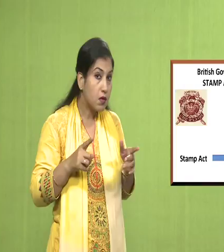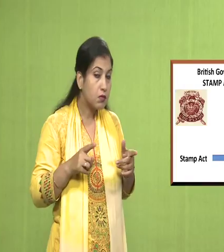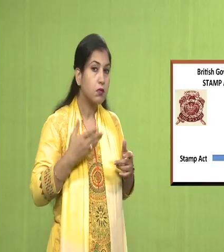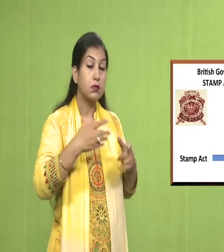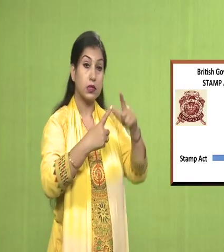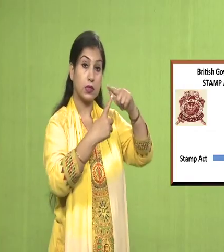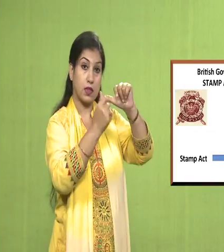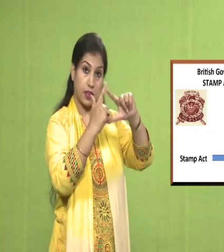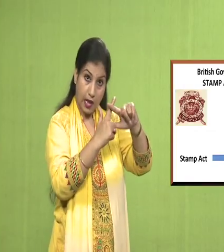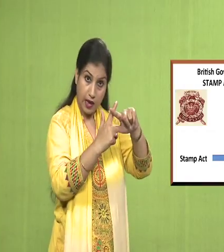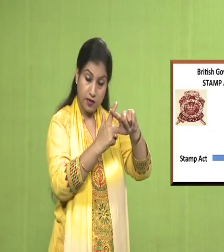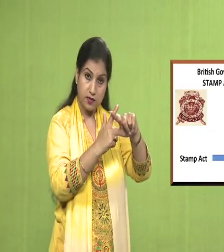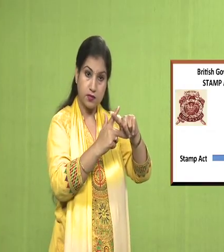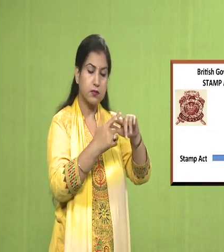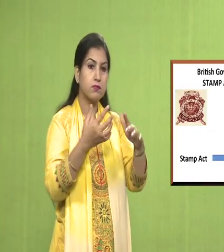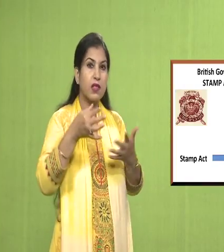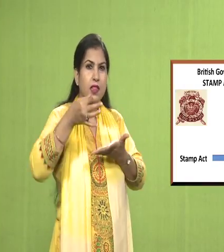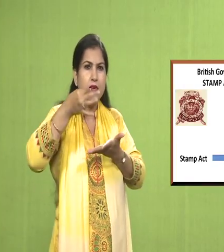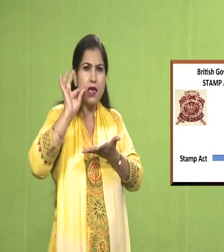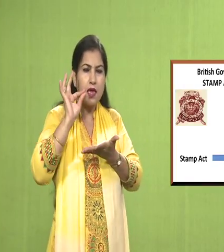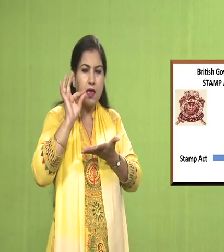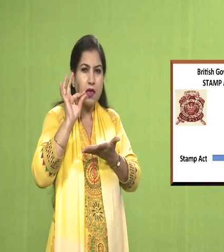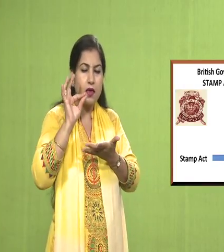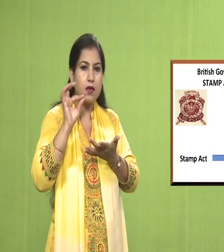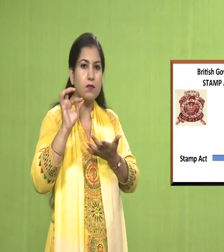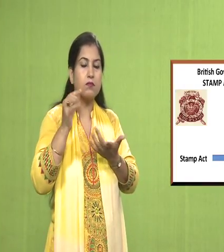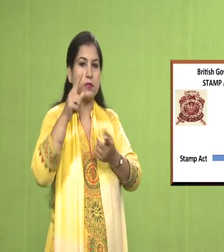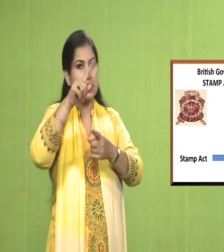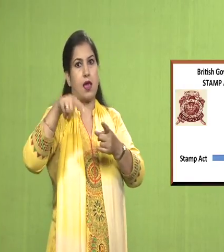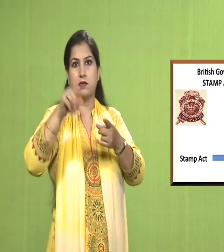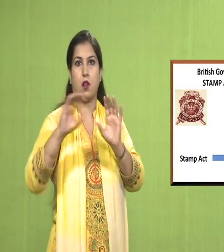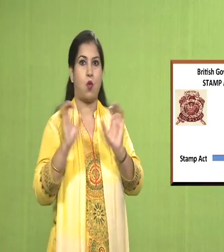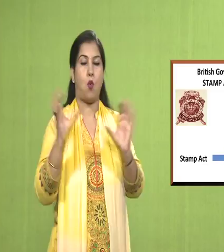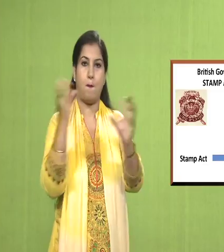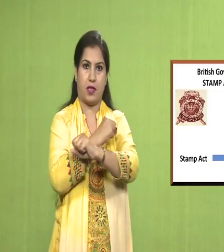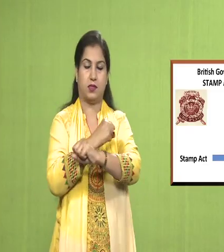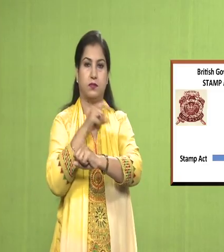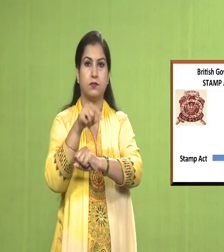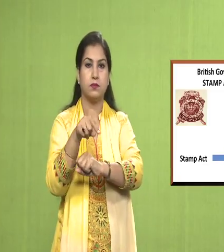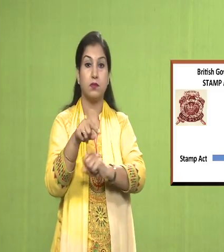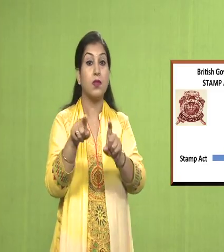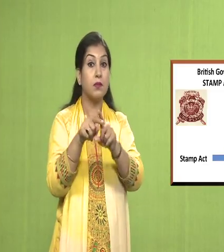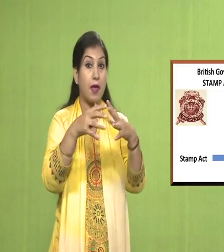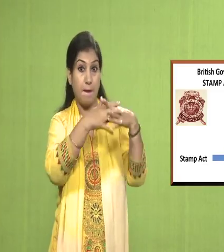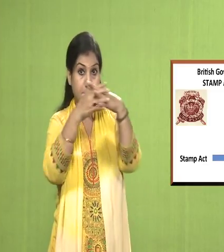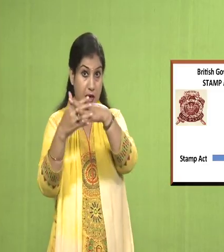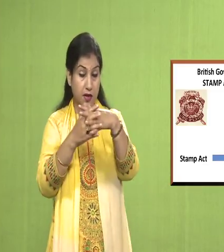the tax on tea was not cancelled, and the American people had to pay